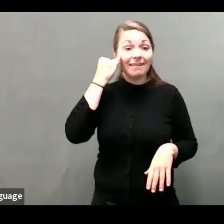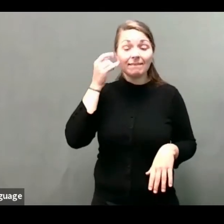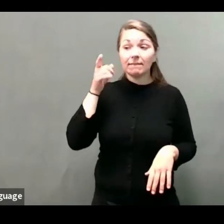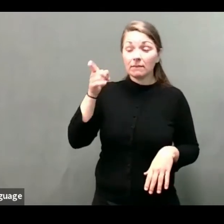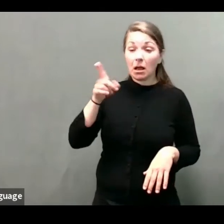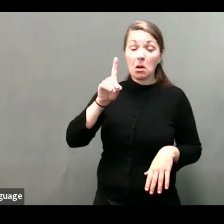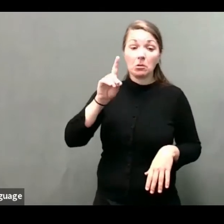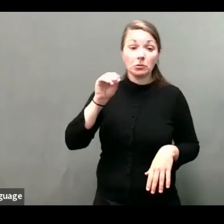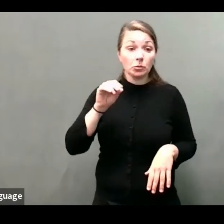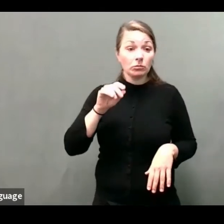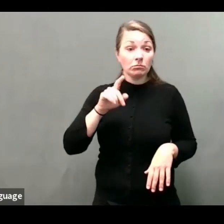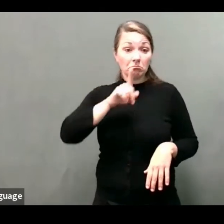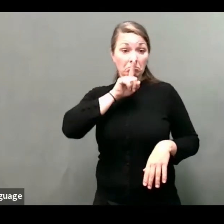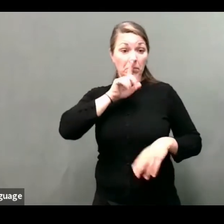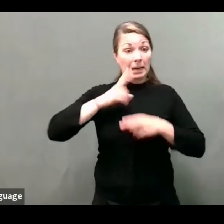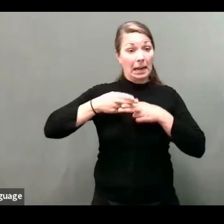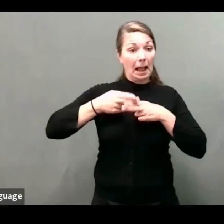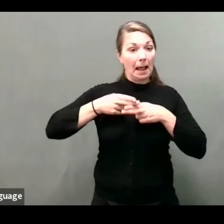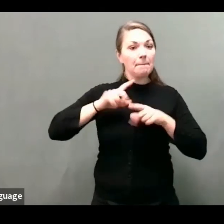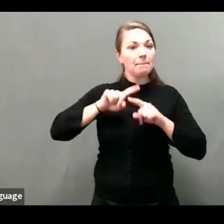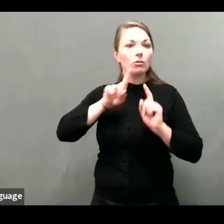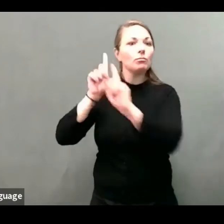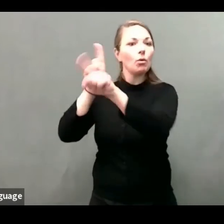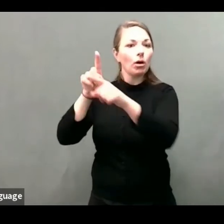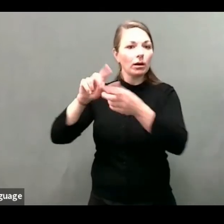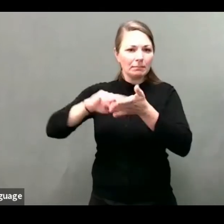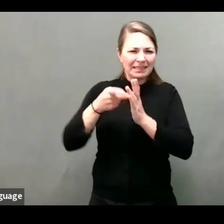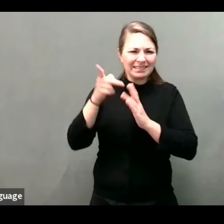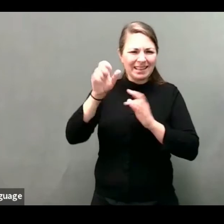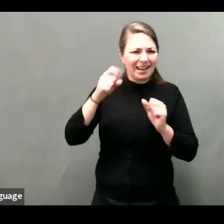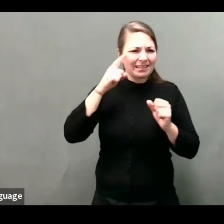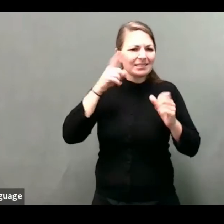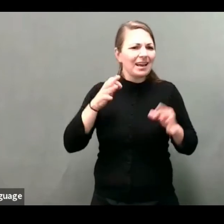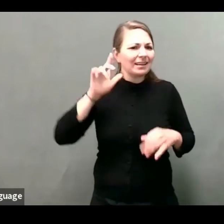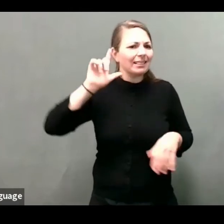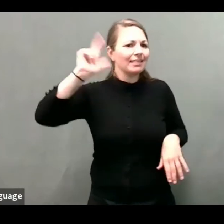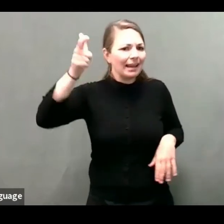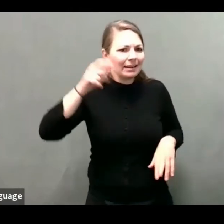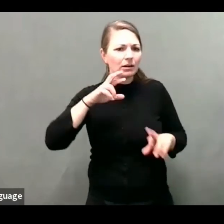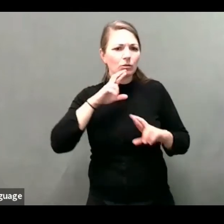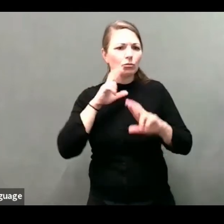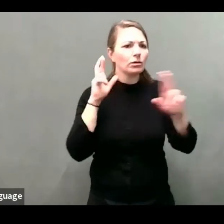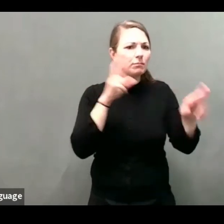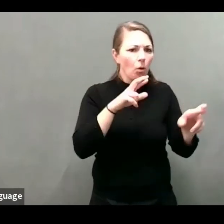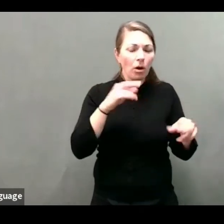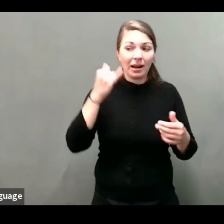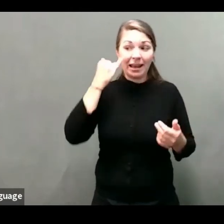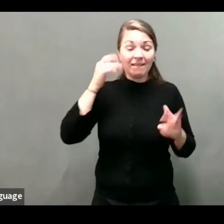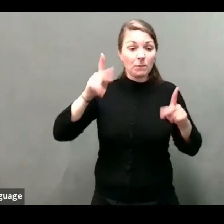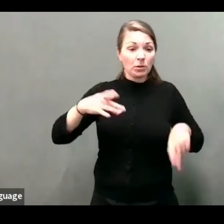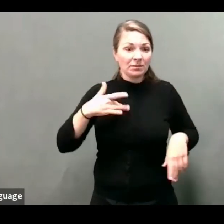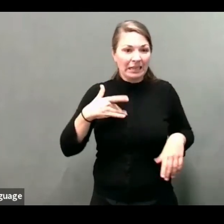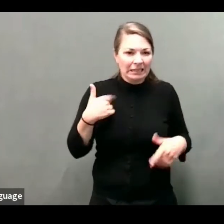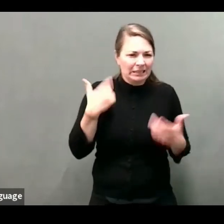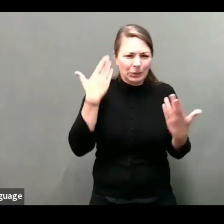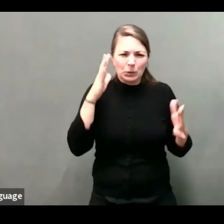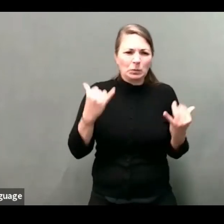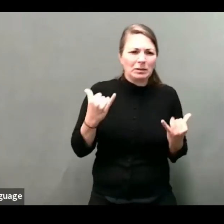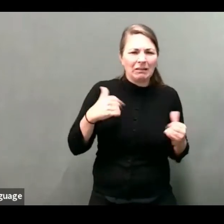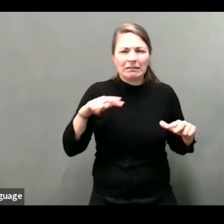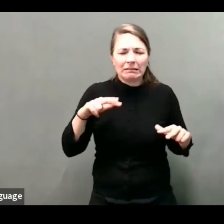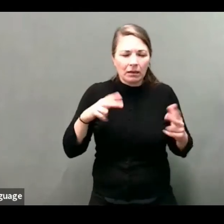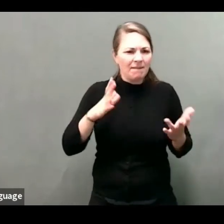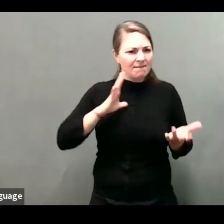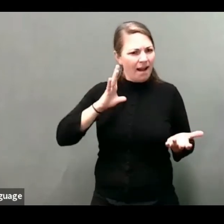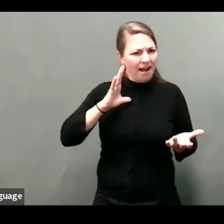to make a choice about reporting to law enforcement in the future, and that if they just simply don't know, then that's okay for now.